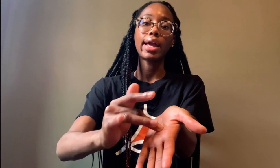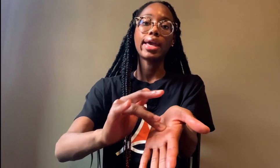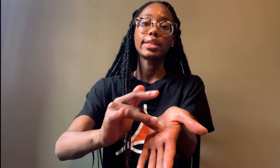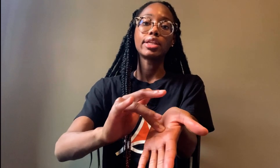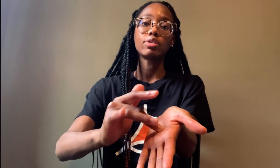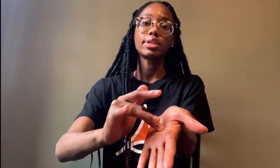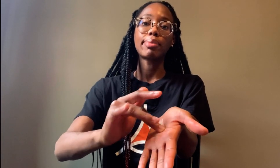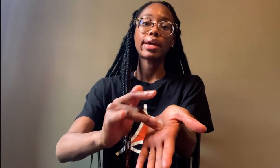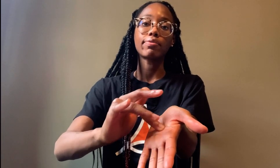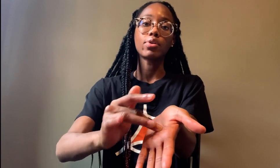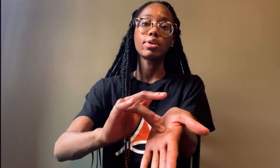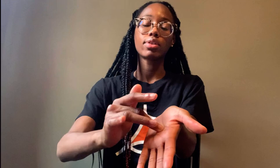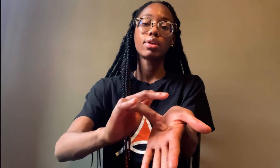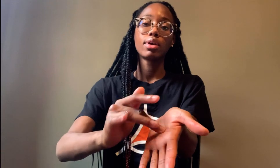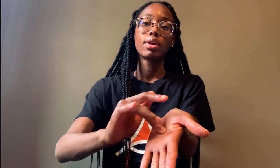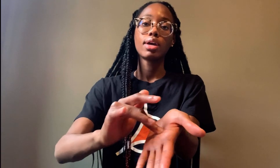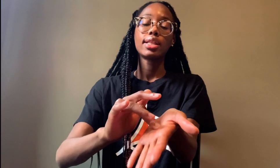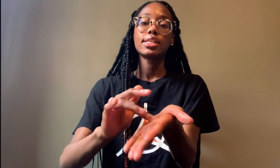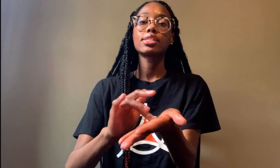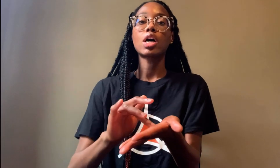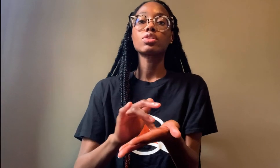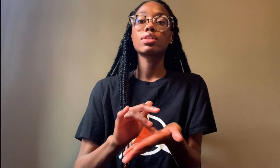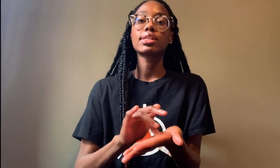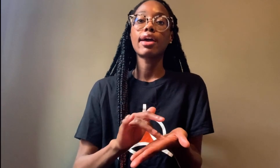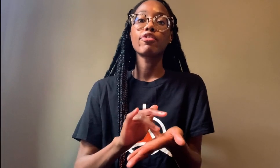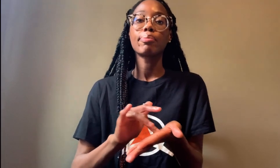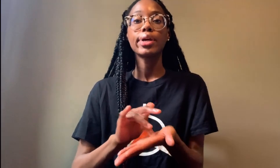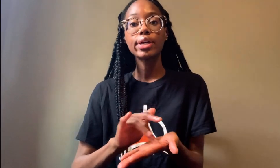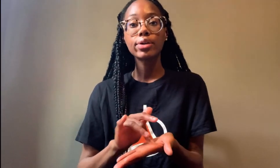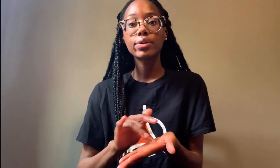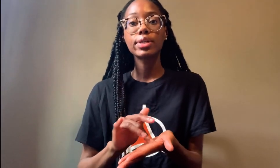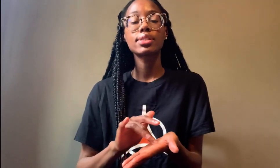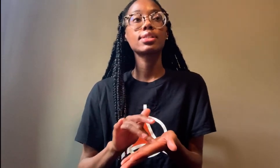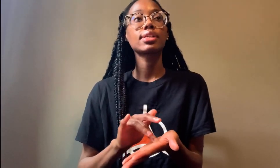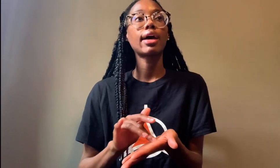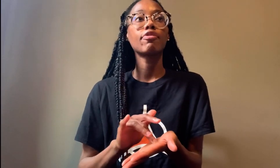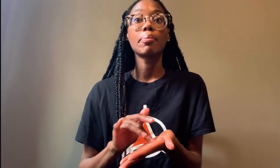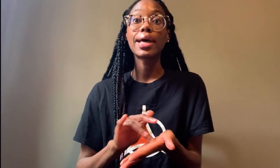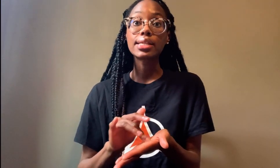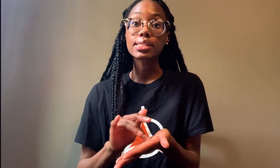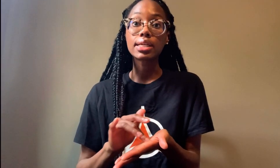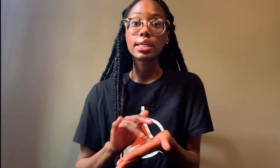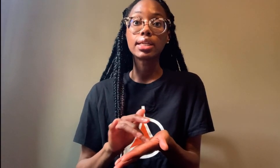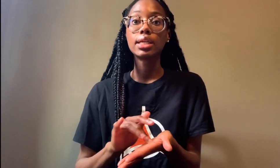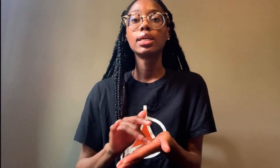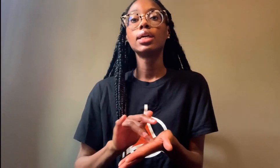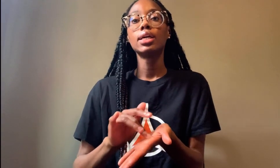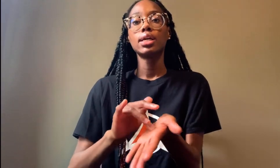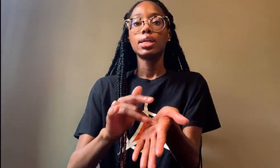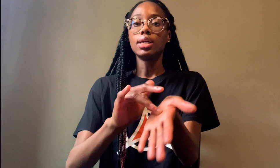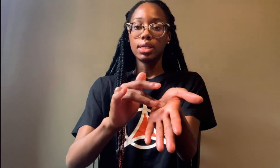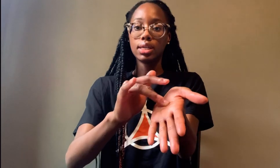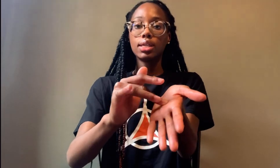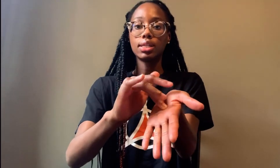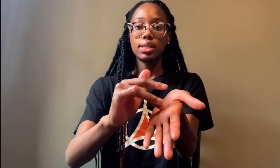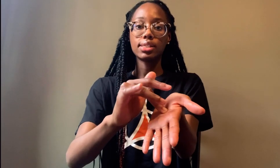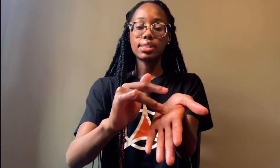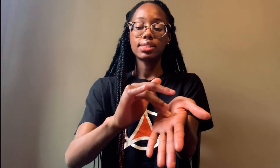hand literally back and forth. This is also the sign for pill. It's the sign for medicine. This is the sign